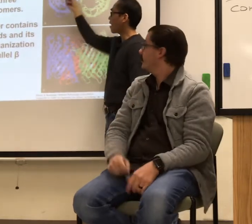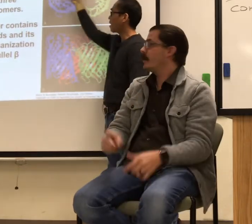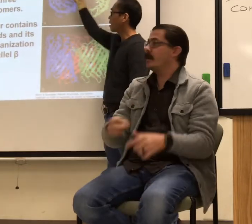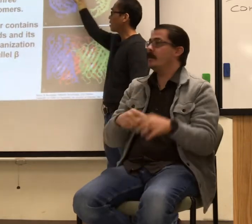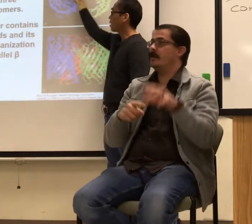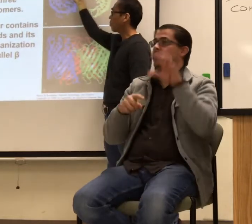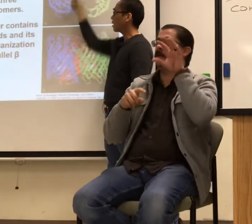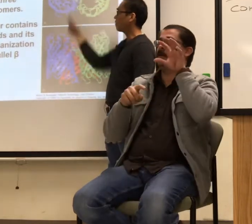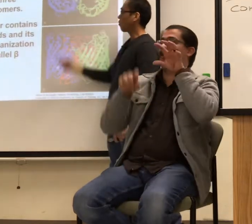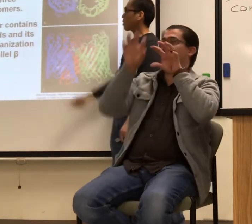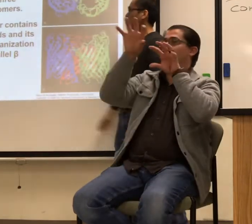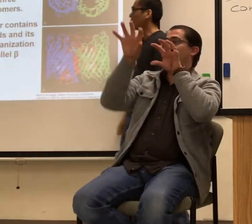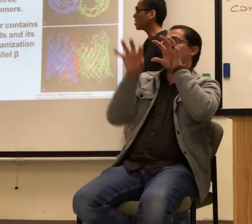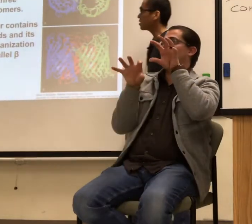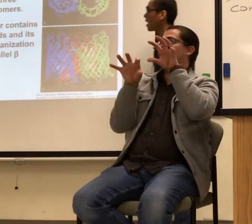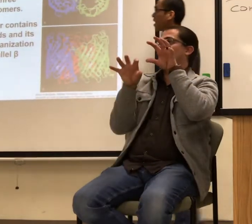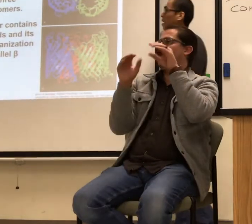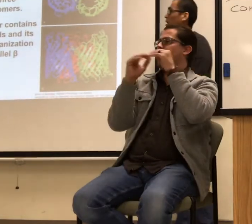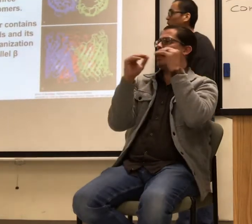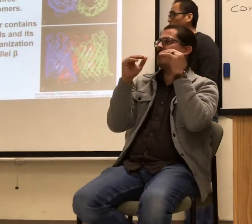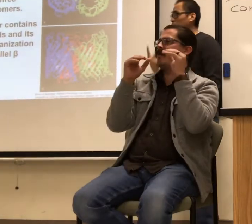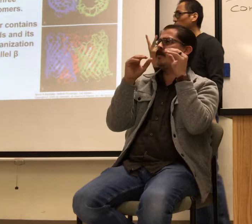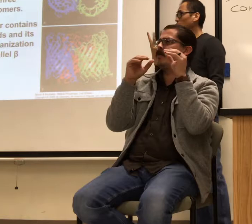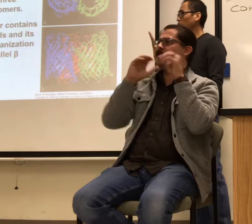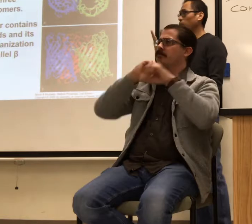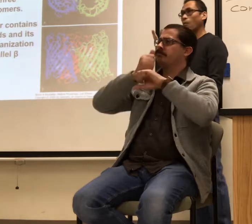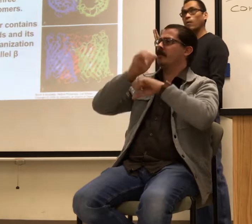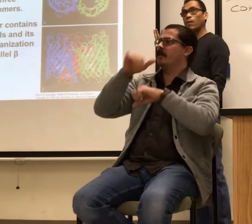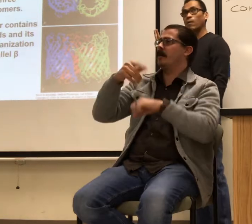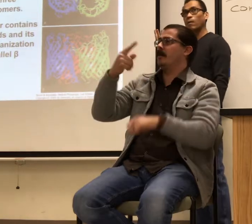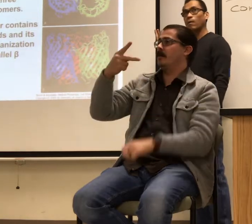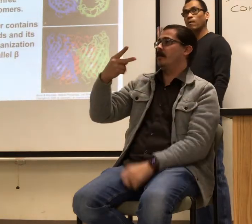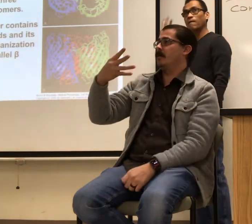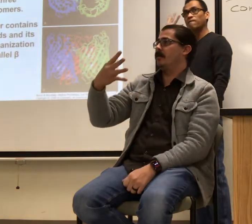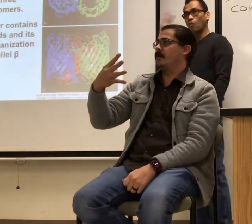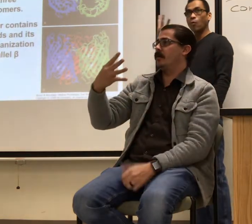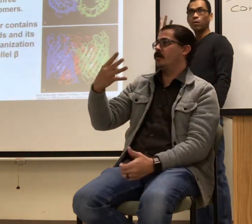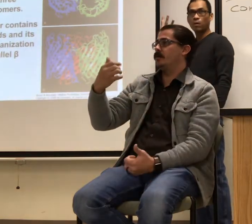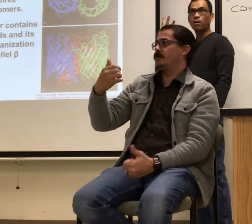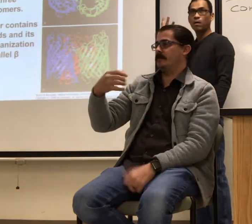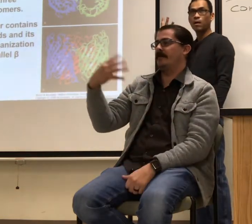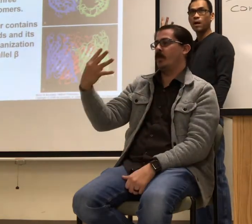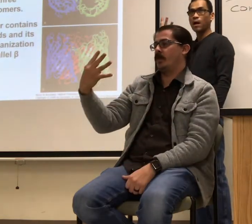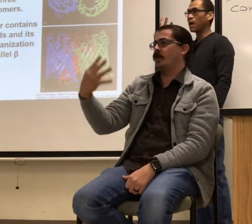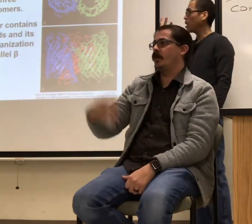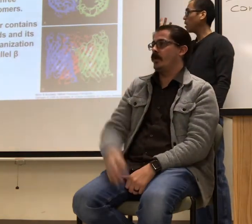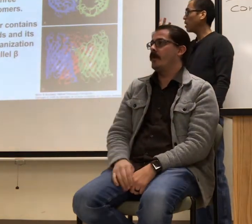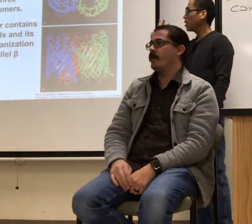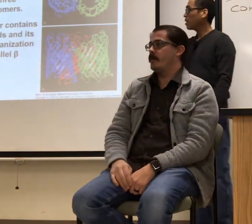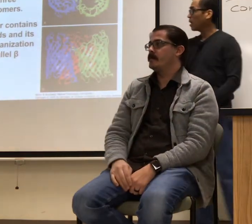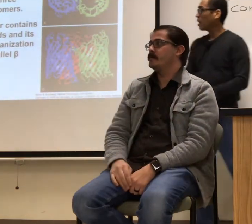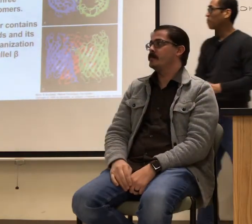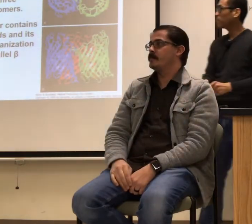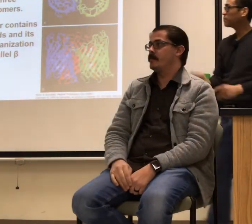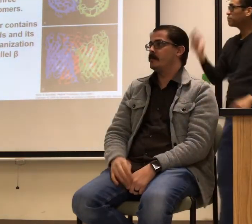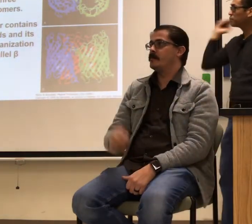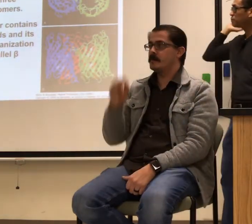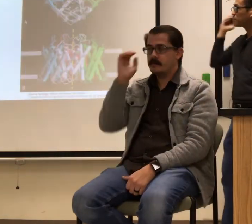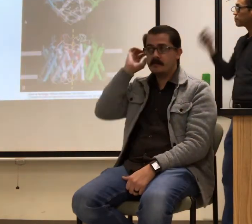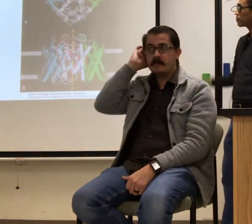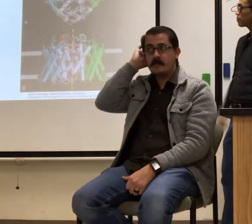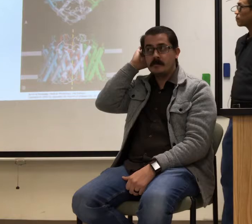like that, what level of organization is that? 1, 2, 3, or 4? 4. Yeah.